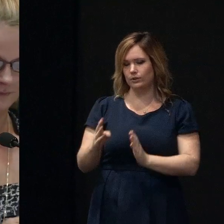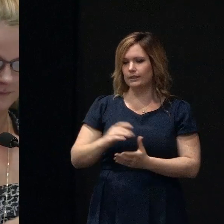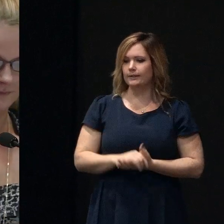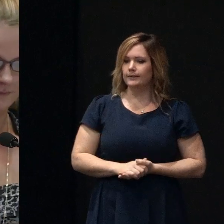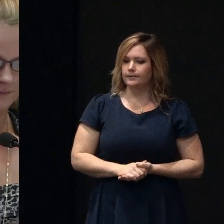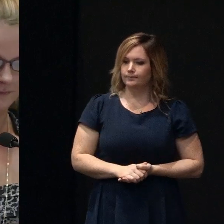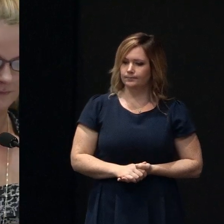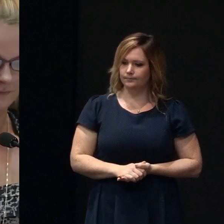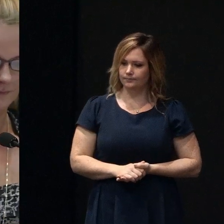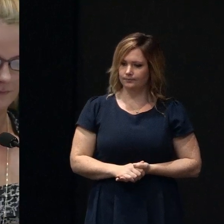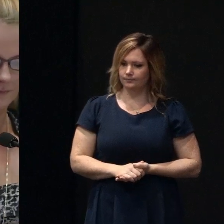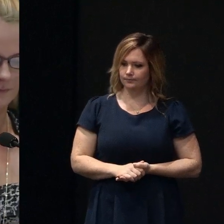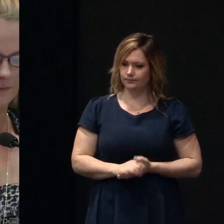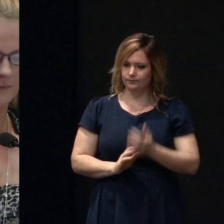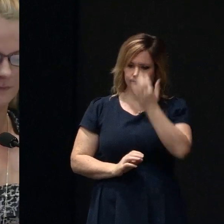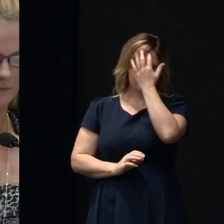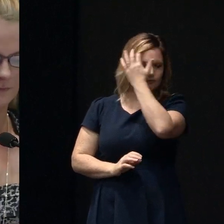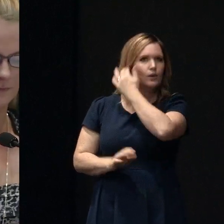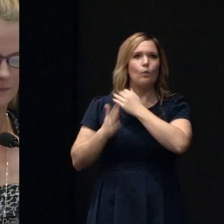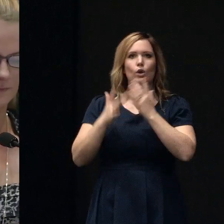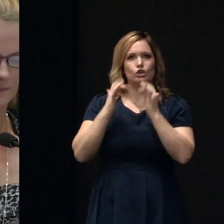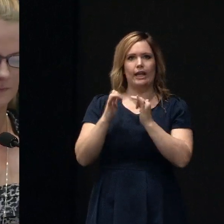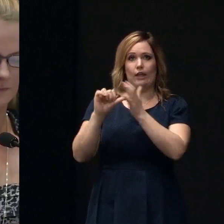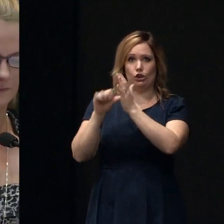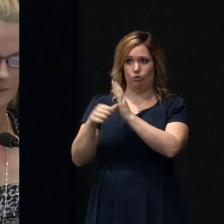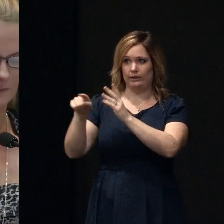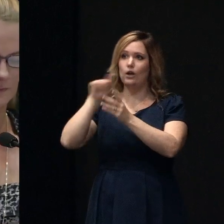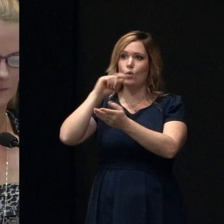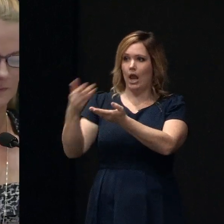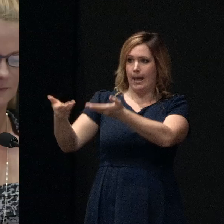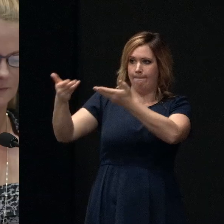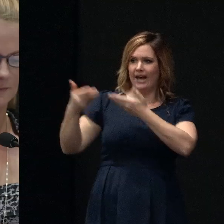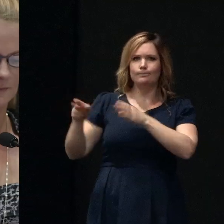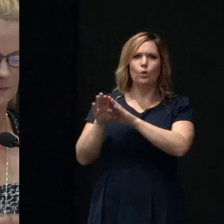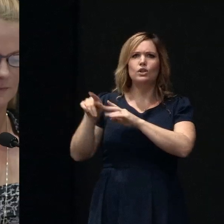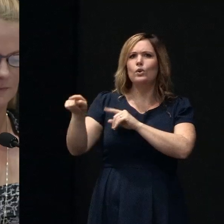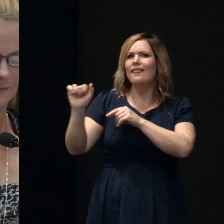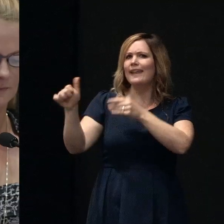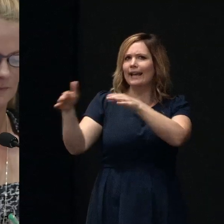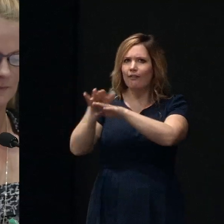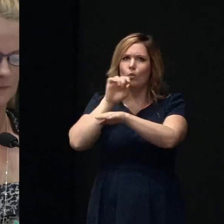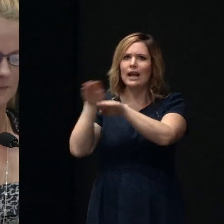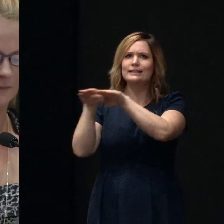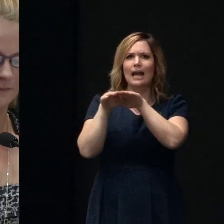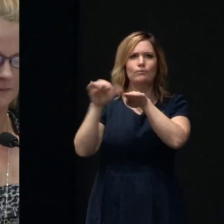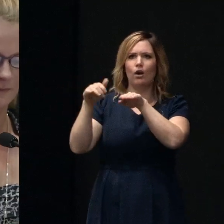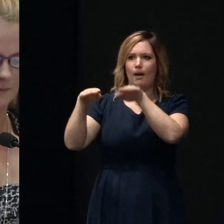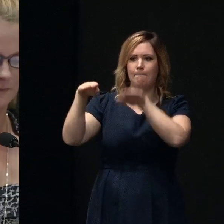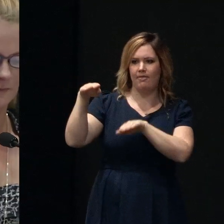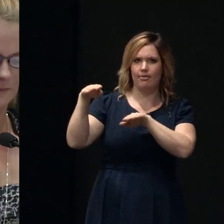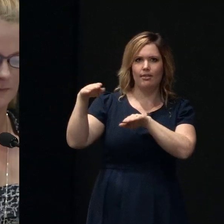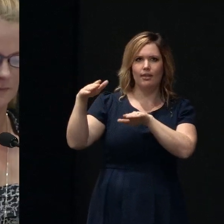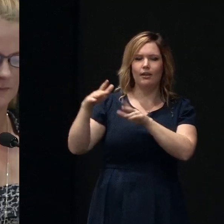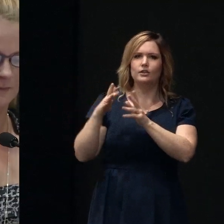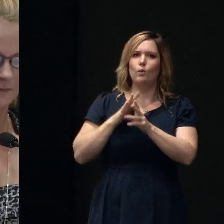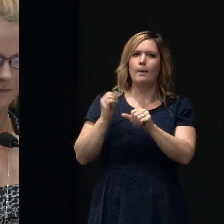and not just that it will flow through to you but that you have the same cover that the vendor had as well so a number of insurers are working towards indemnity